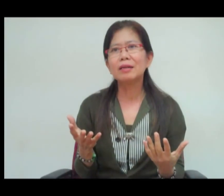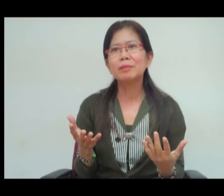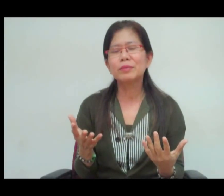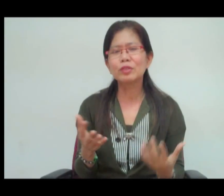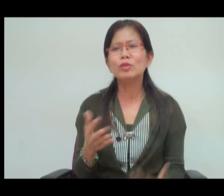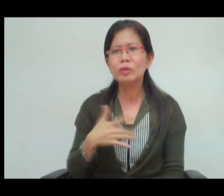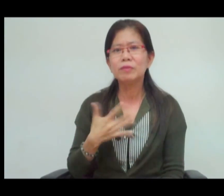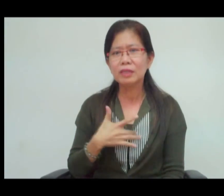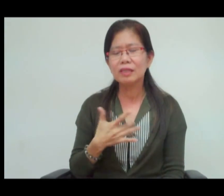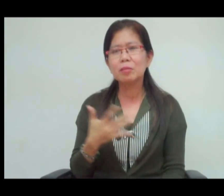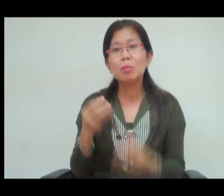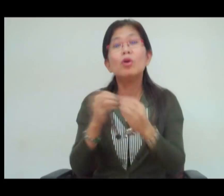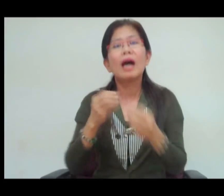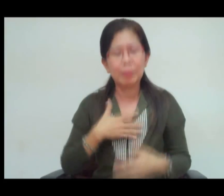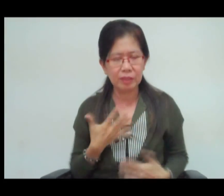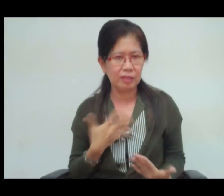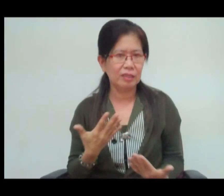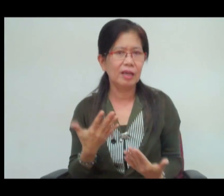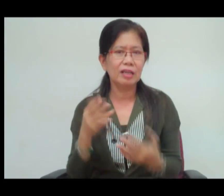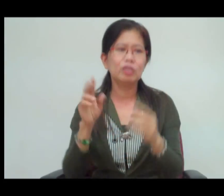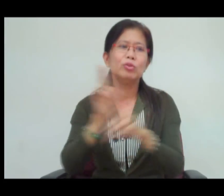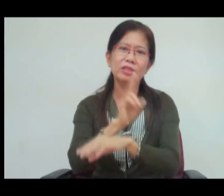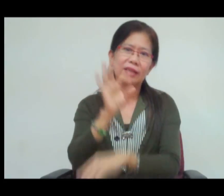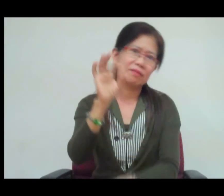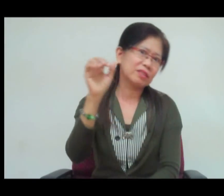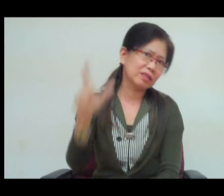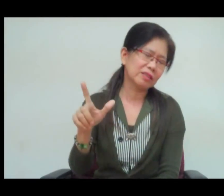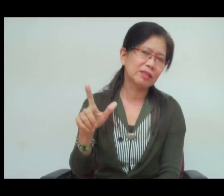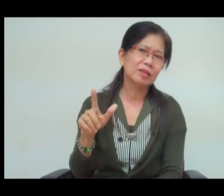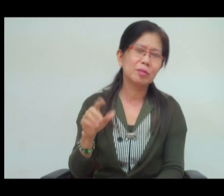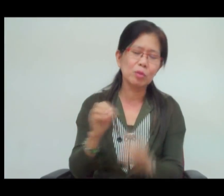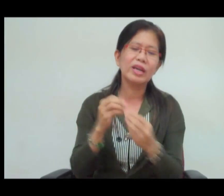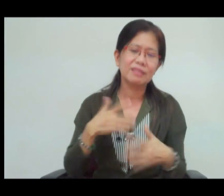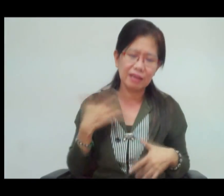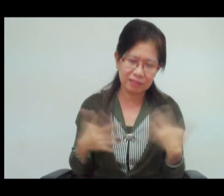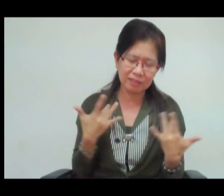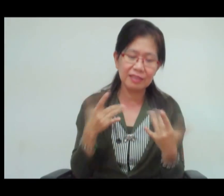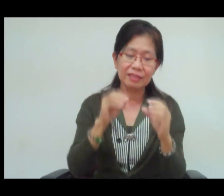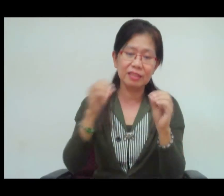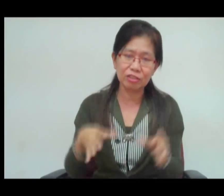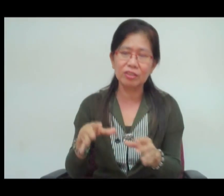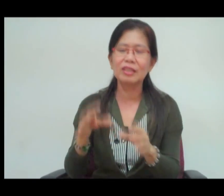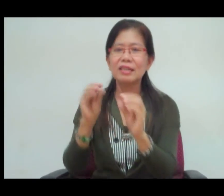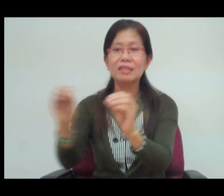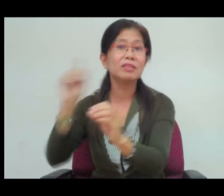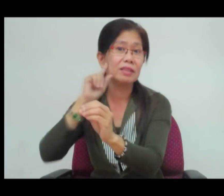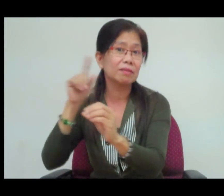you will feel more happy by using FSL, more excited as a teacher teaching deaf